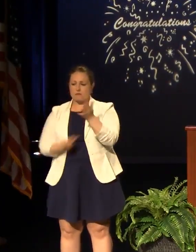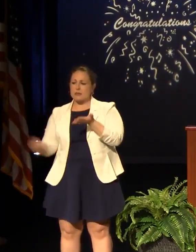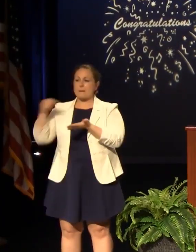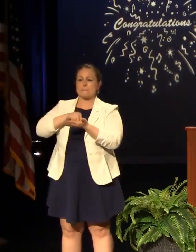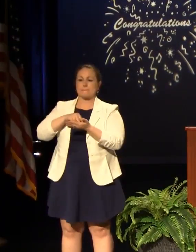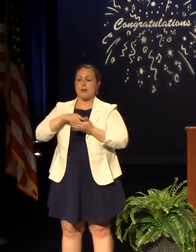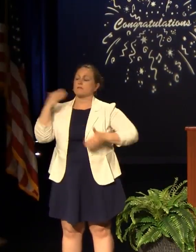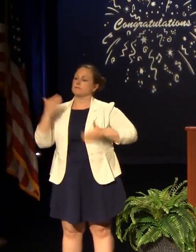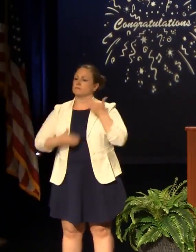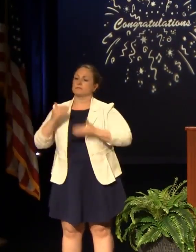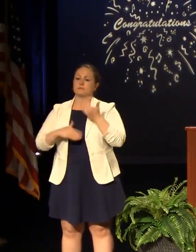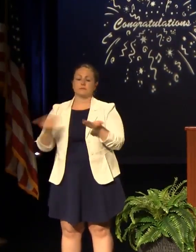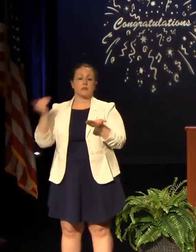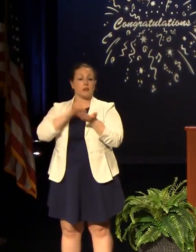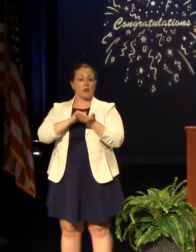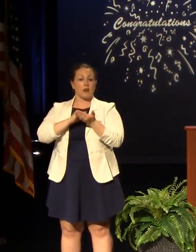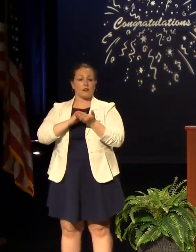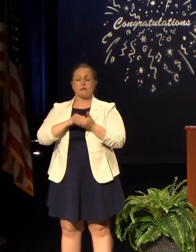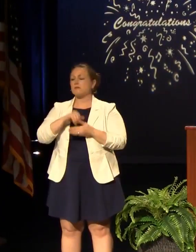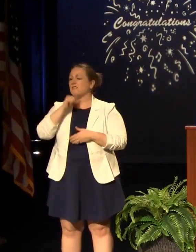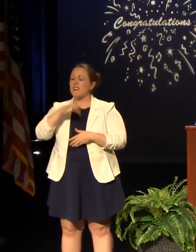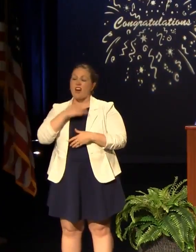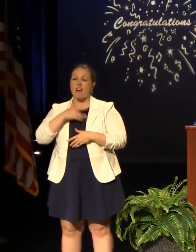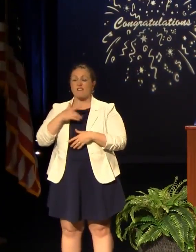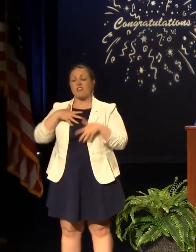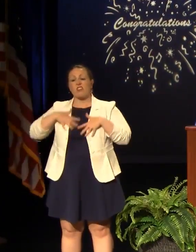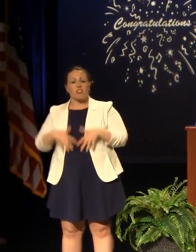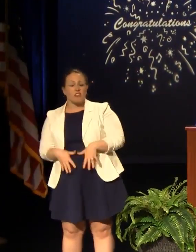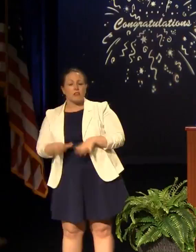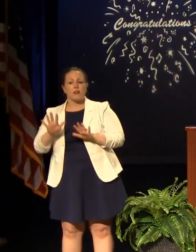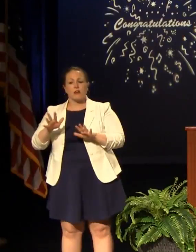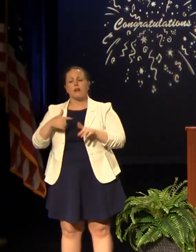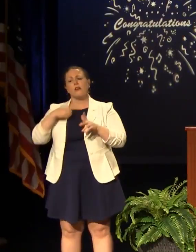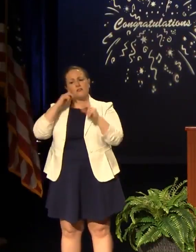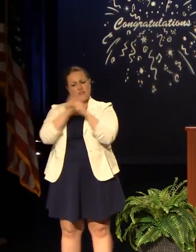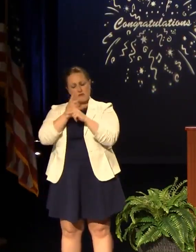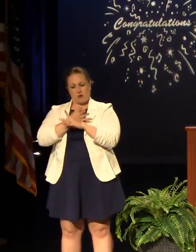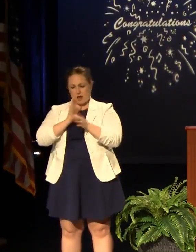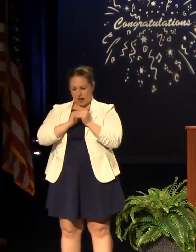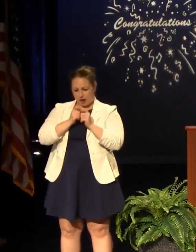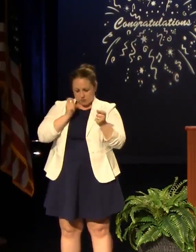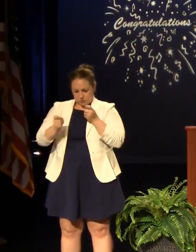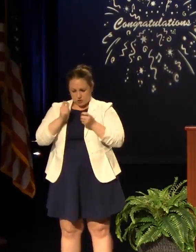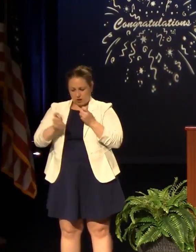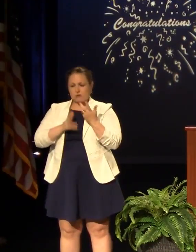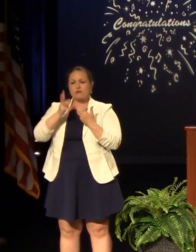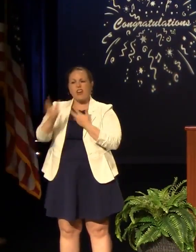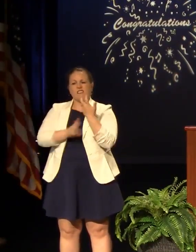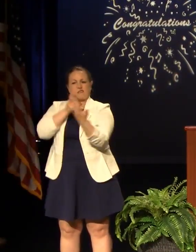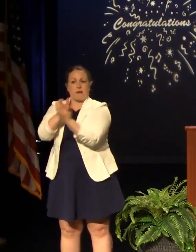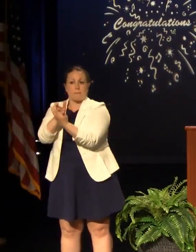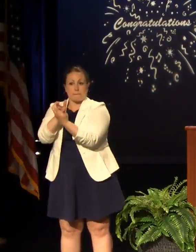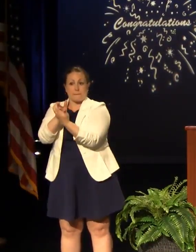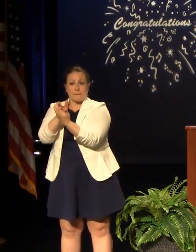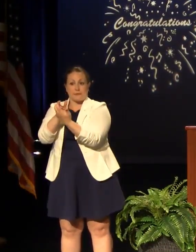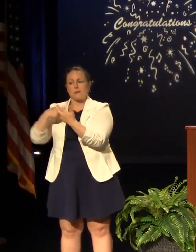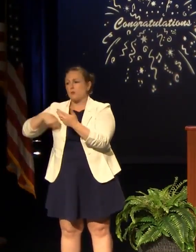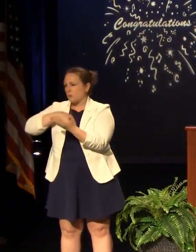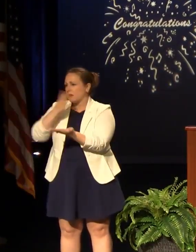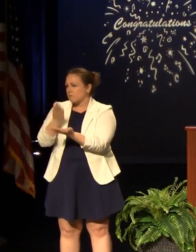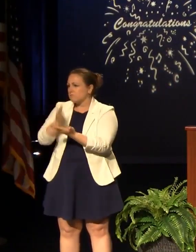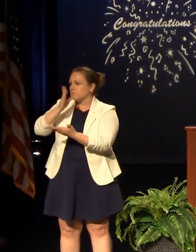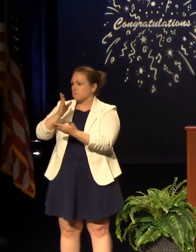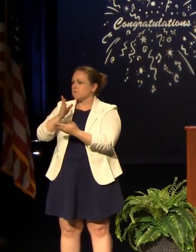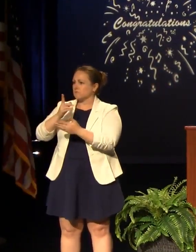discouraged. Allow yourself to adapt to changes because you grow from them. We are proof of that. Speak up for what you believe